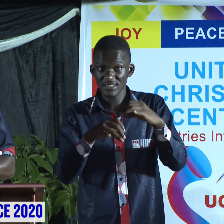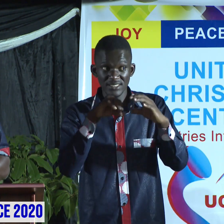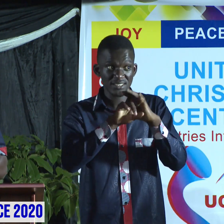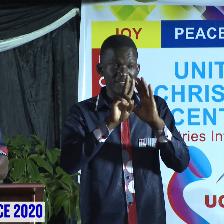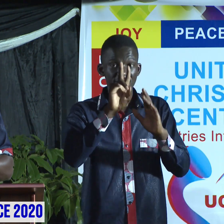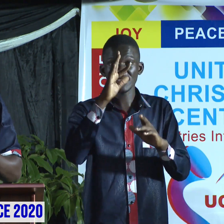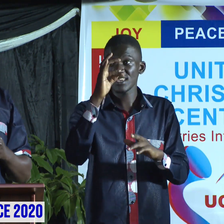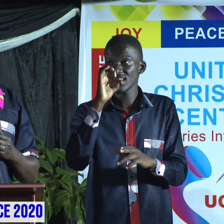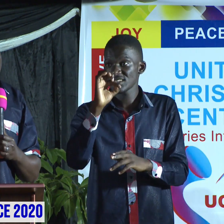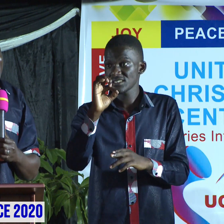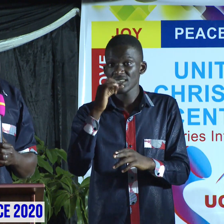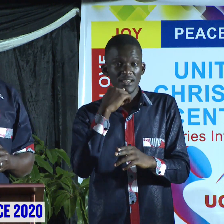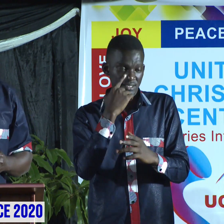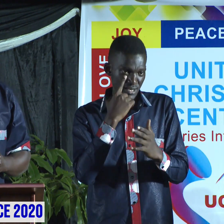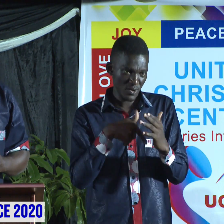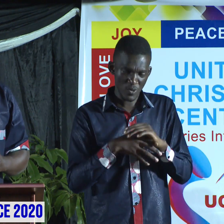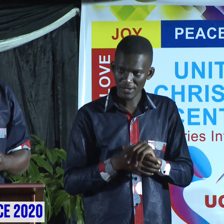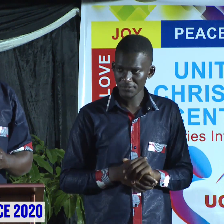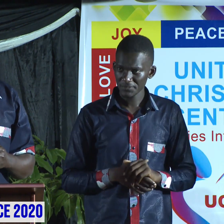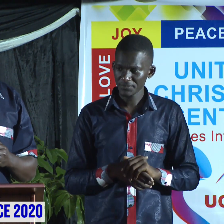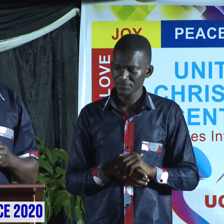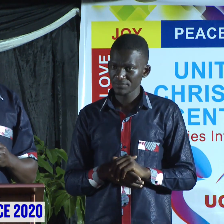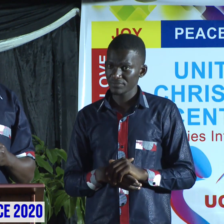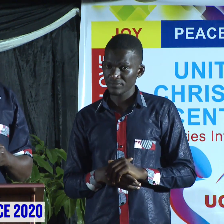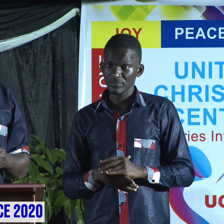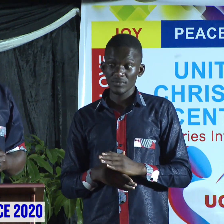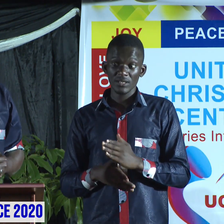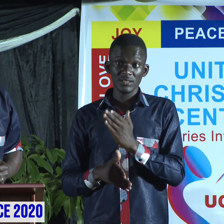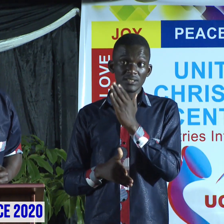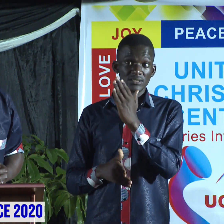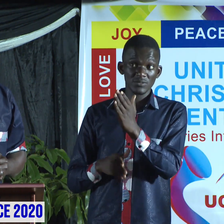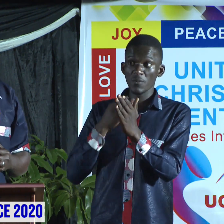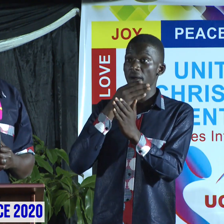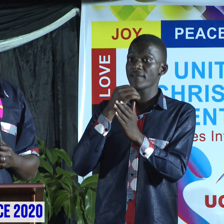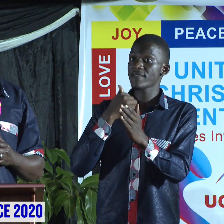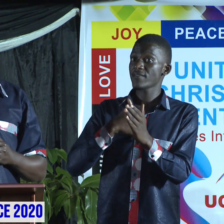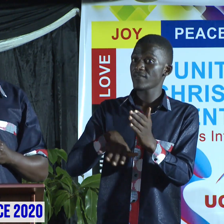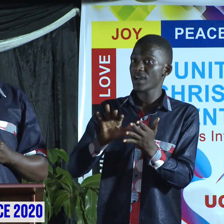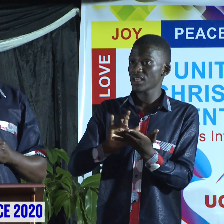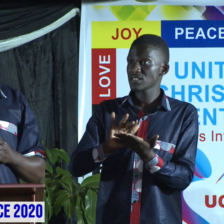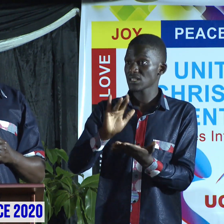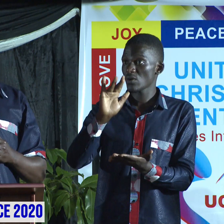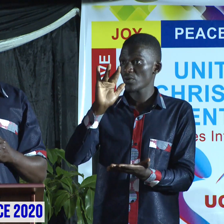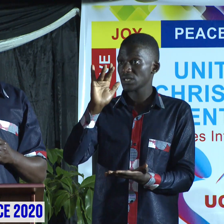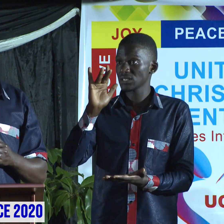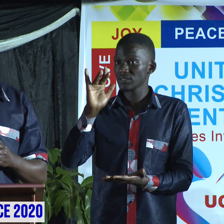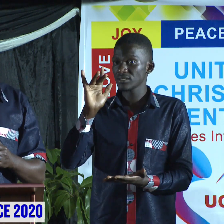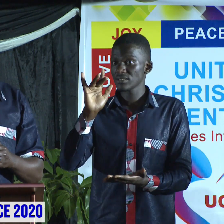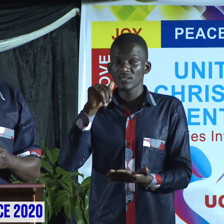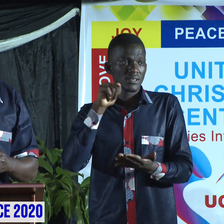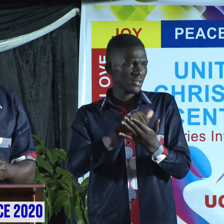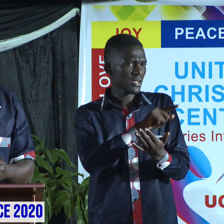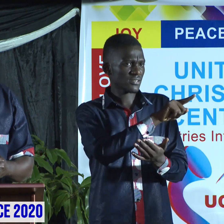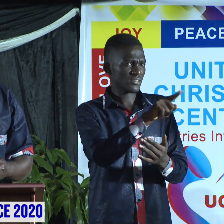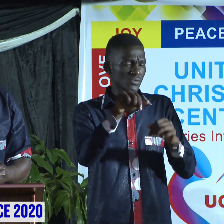munana. He finishes in verse 8. Ngagamba. Saying, this is to my Father's glory. Chino chidiza katonda wange chitiwa. That you